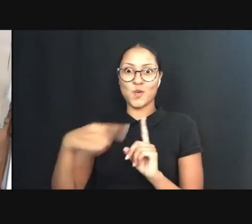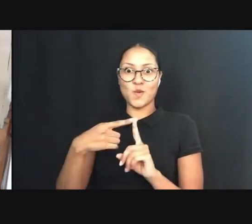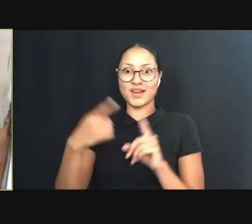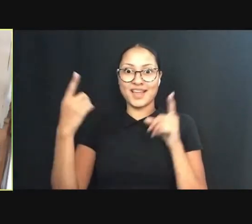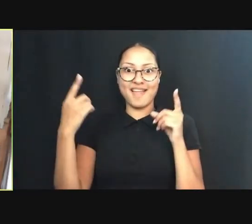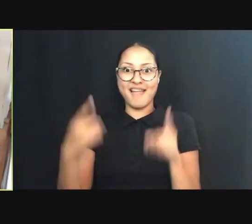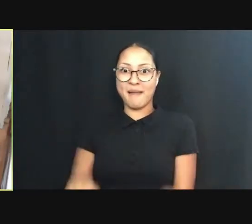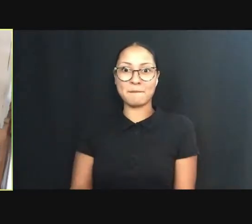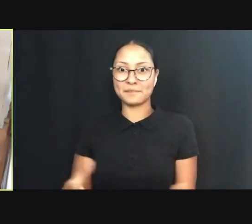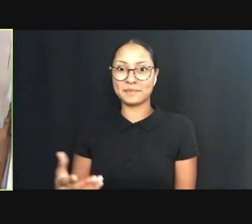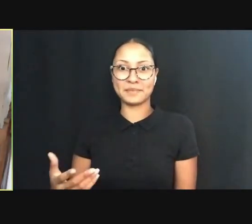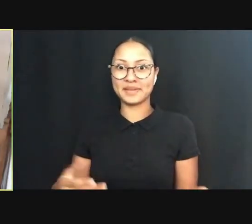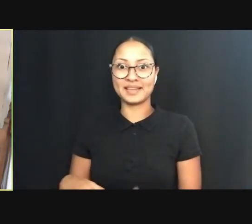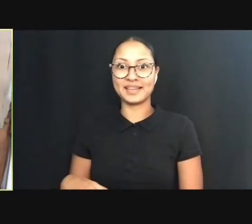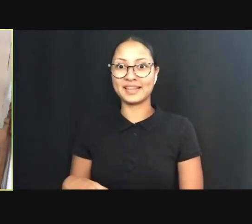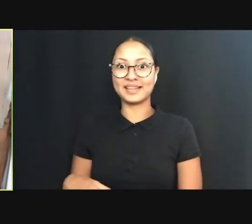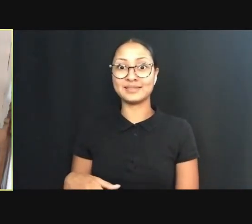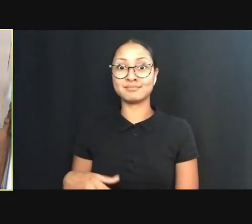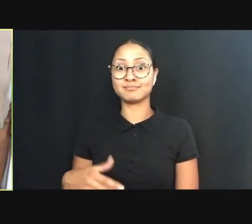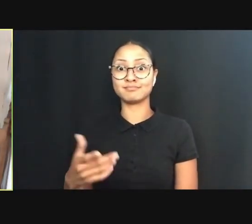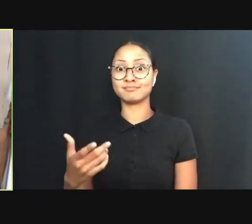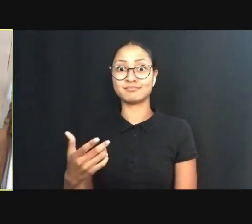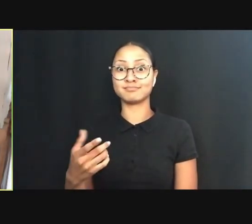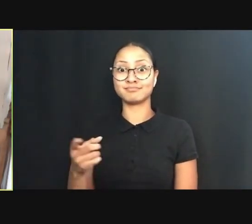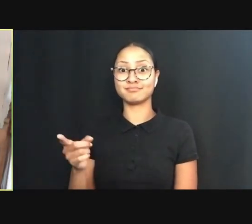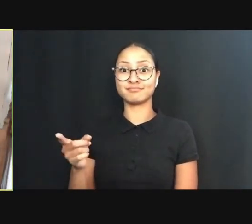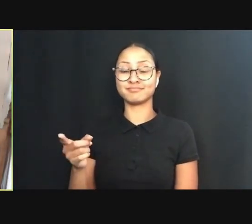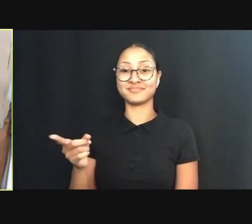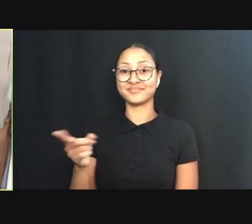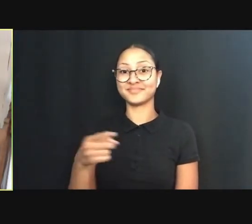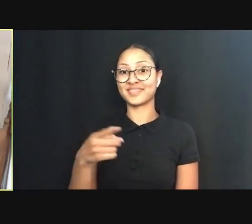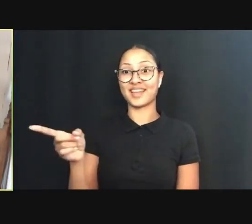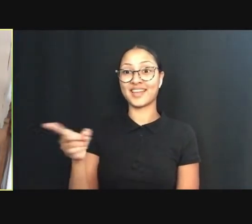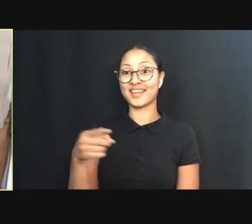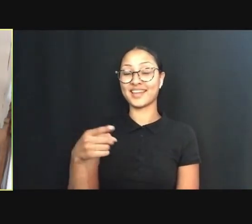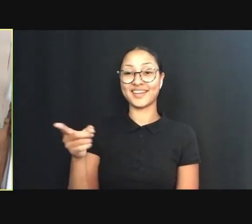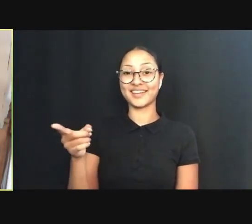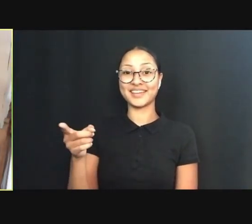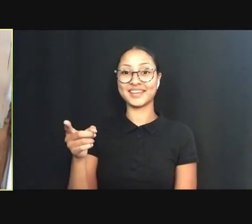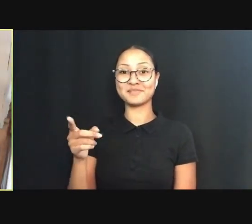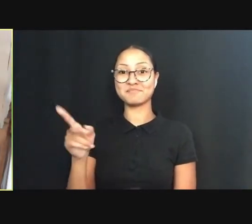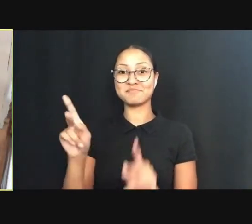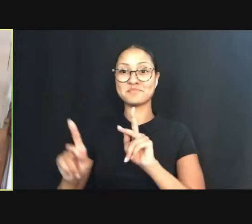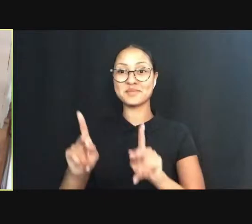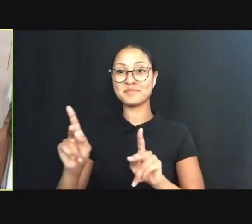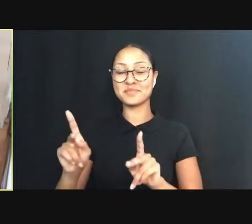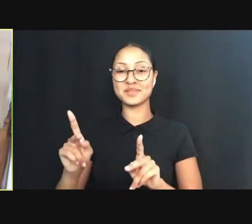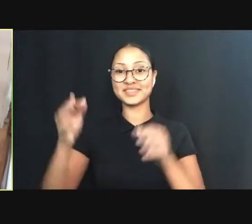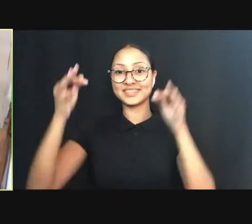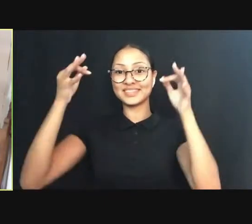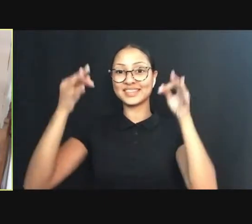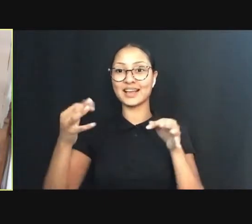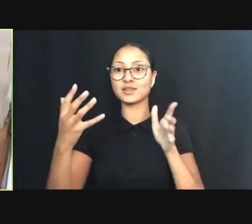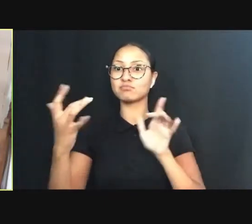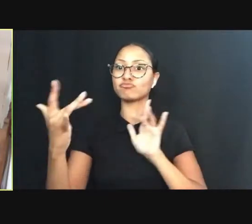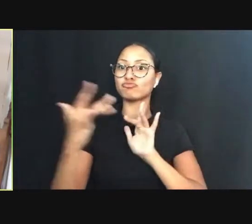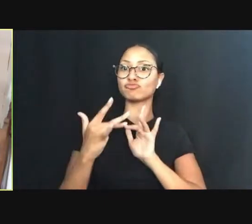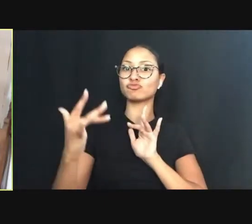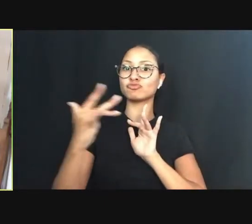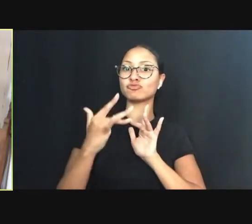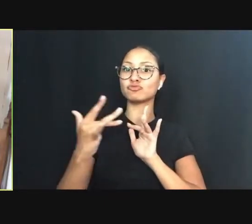Like at some point folks were like, well, you know, I'm reaching out for mentorship support or other kinds of, and I'm just